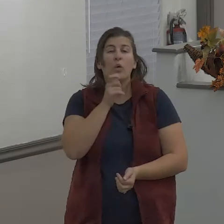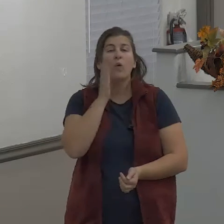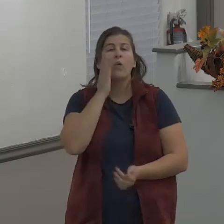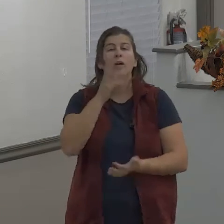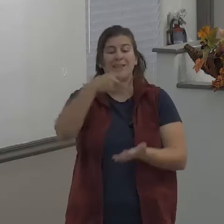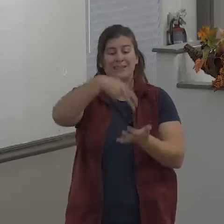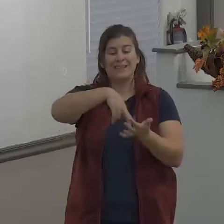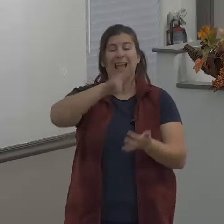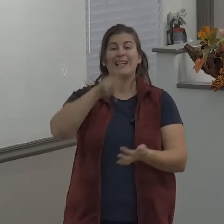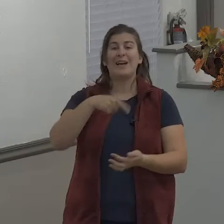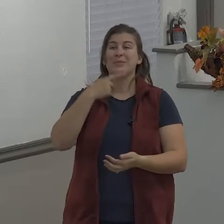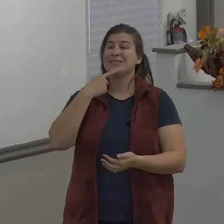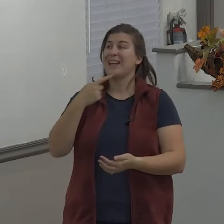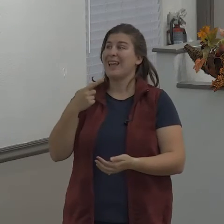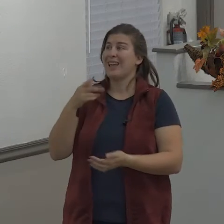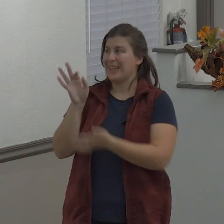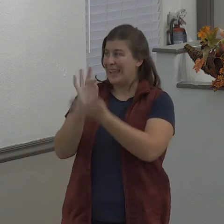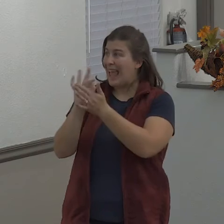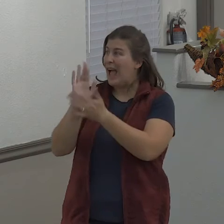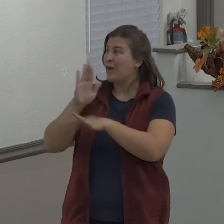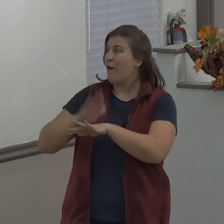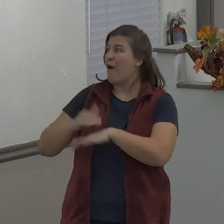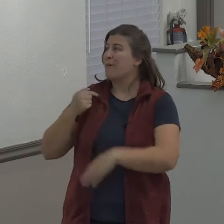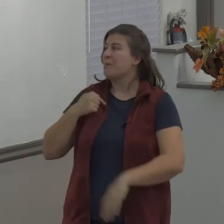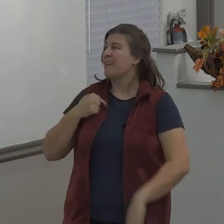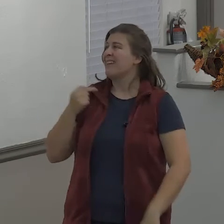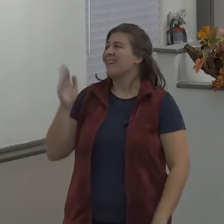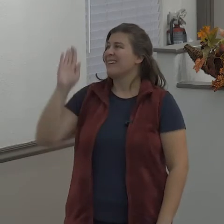Who will stand up and say, you can count on me?